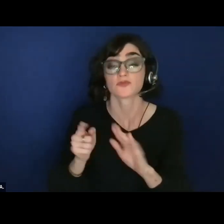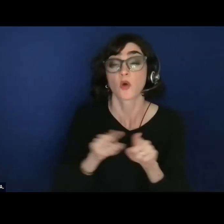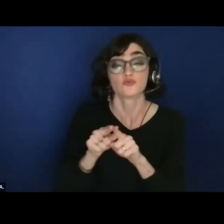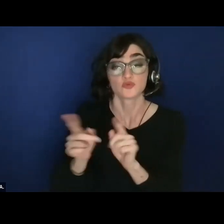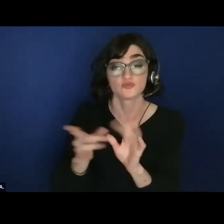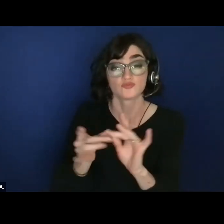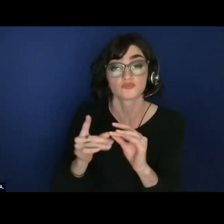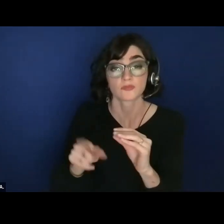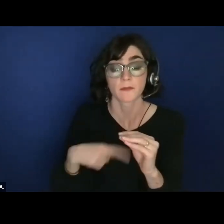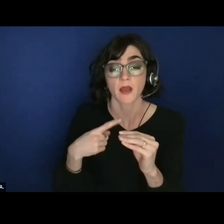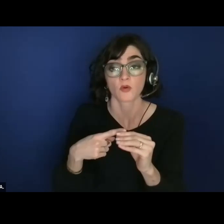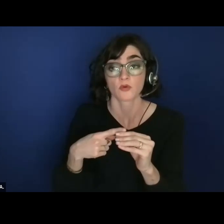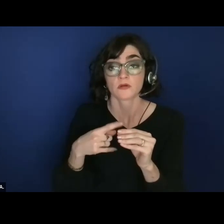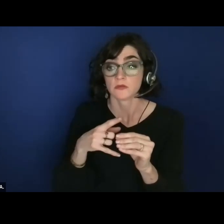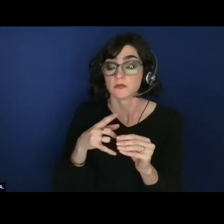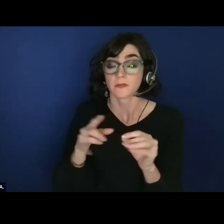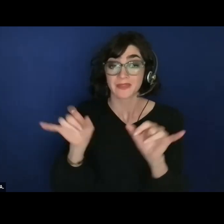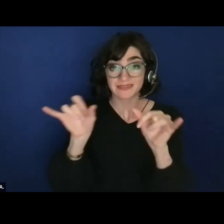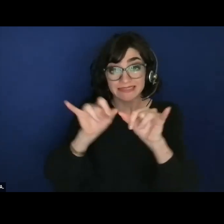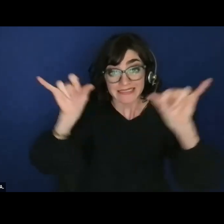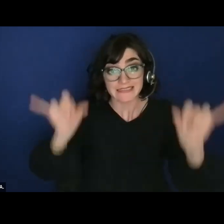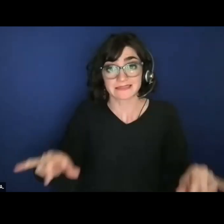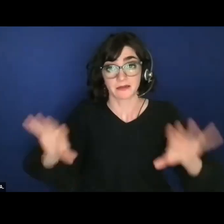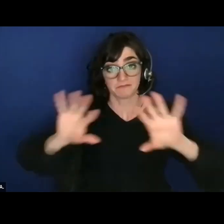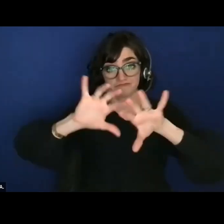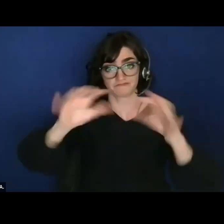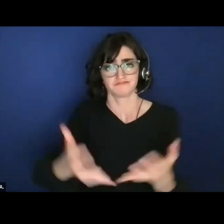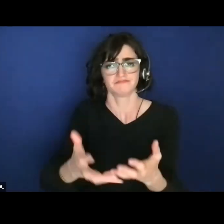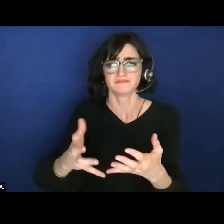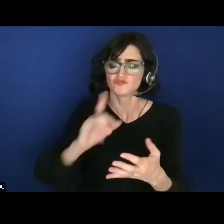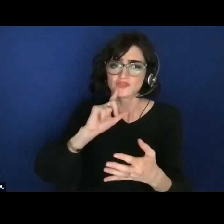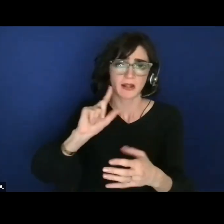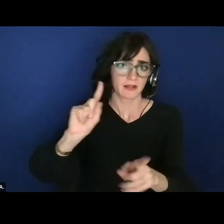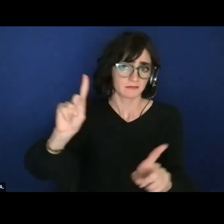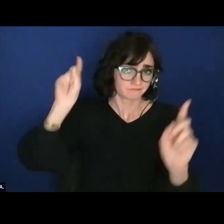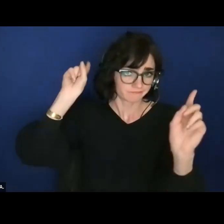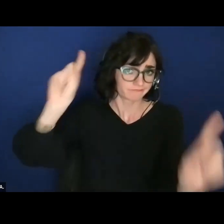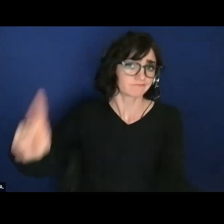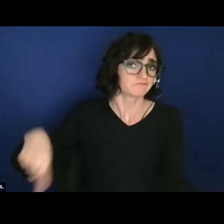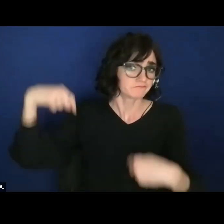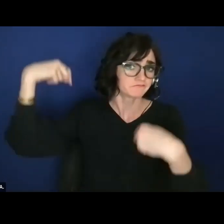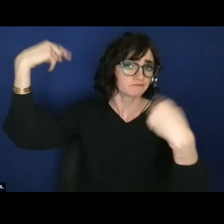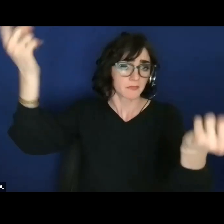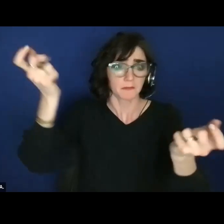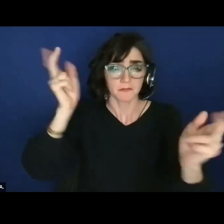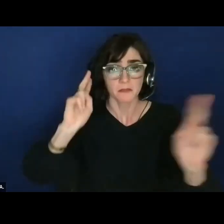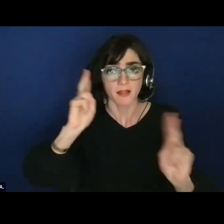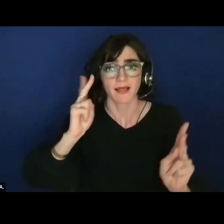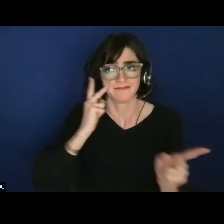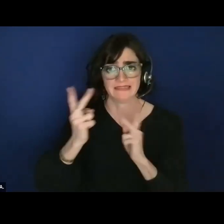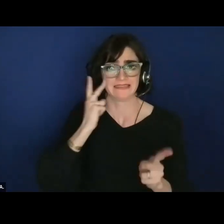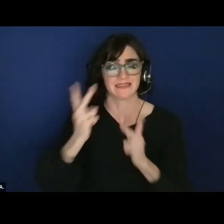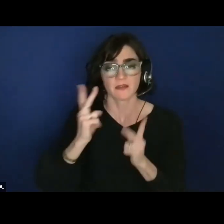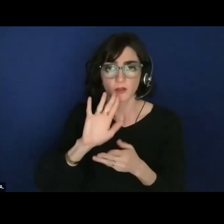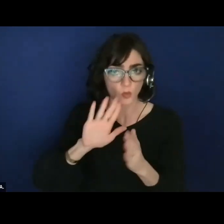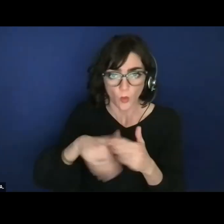talking about a system that's existed for people for a long time, for their whole lives. And so it's going to take a lot of